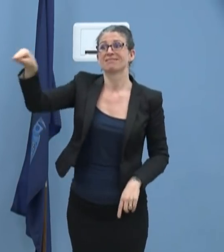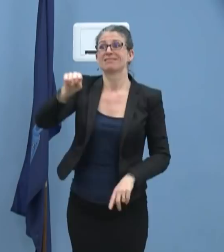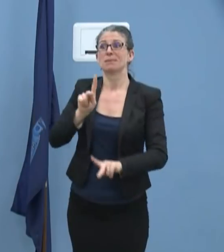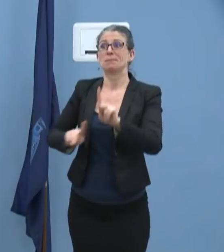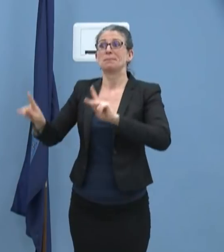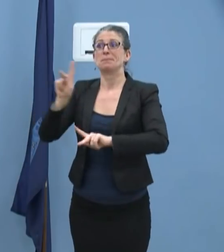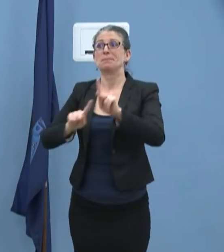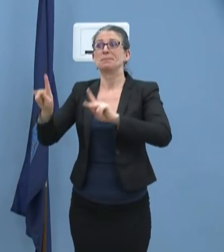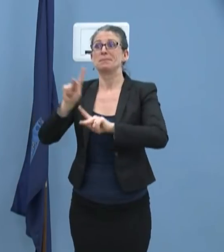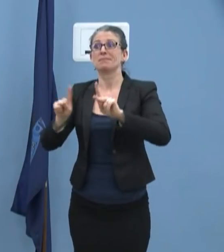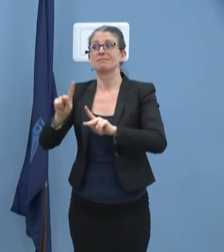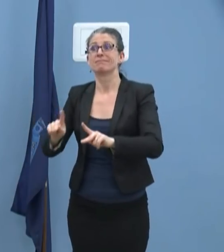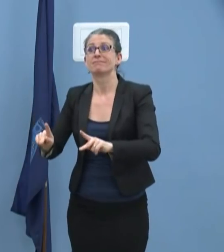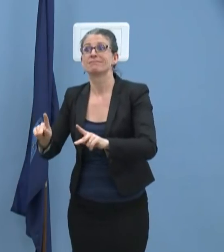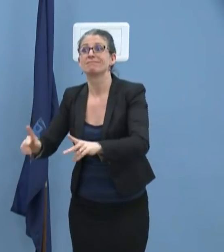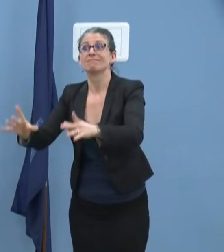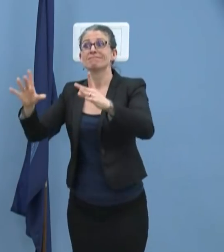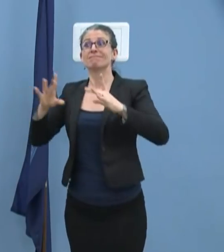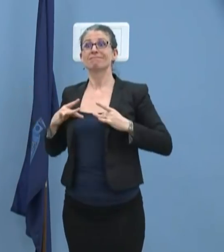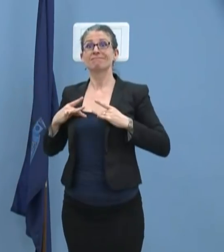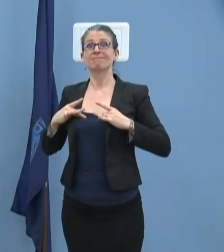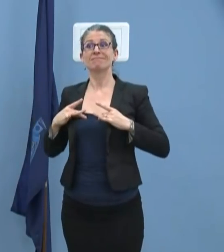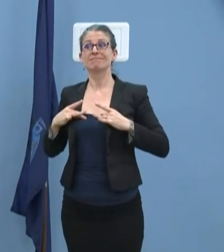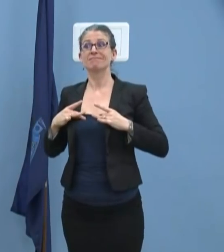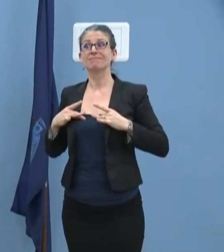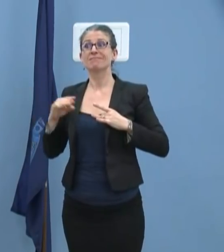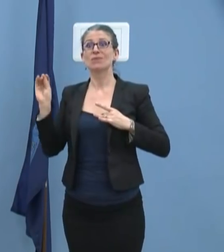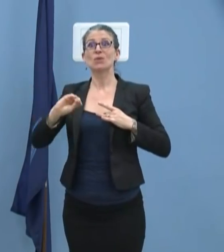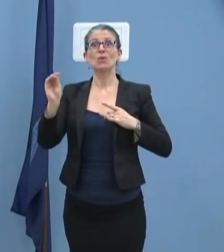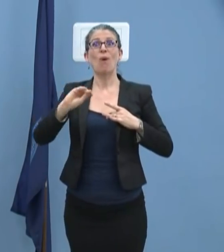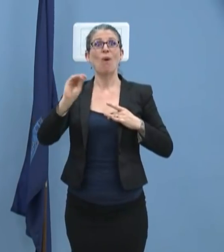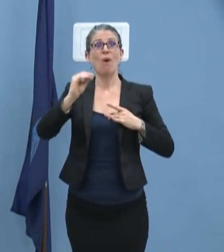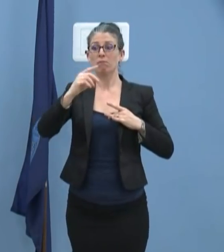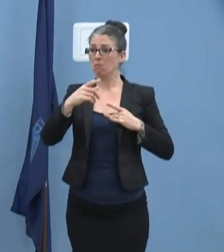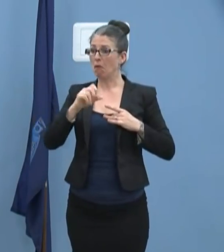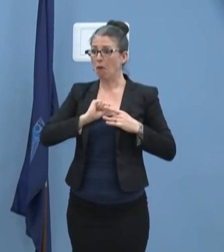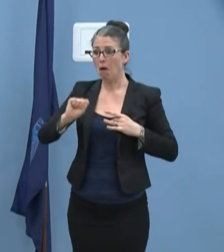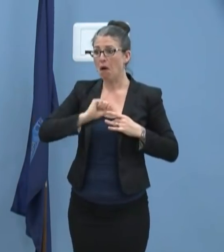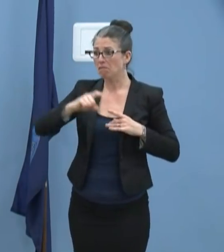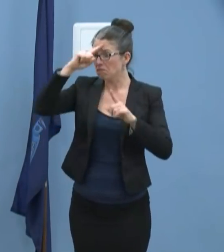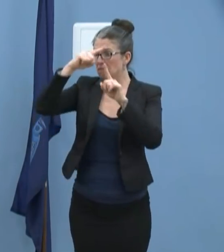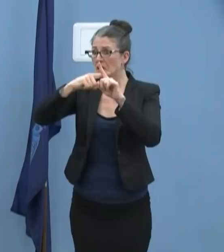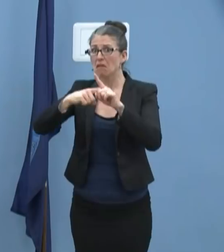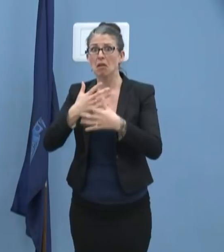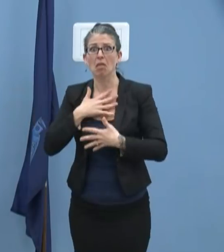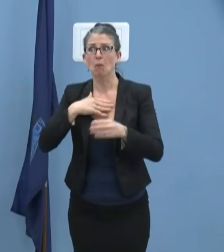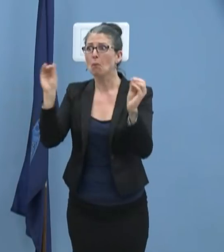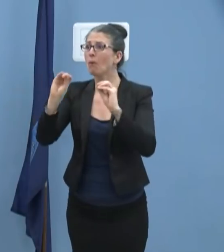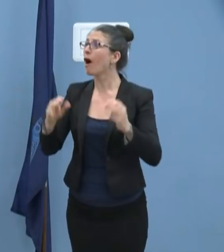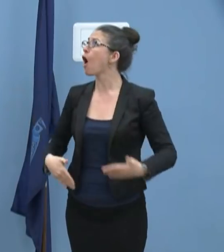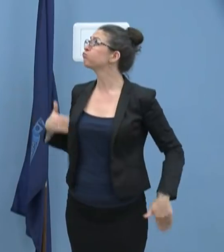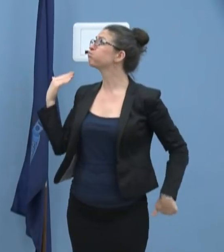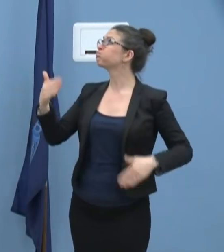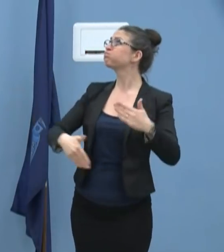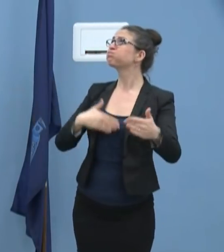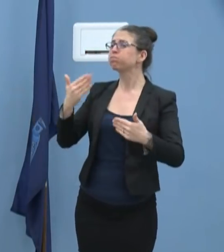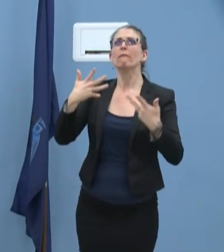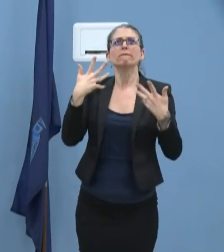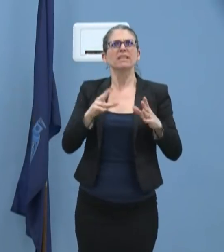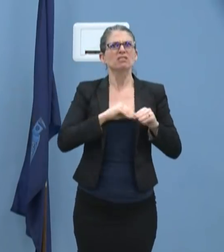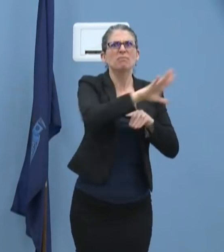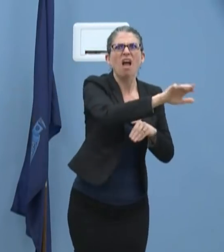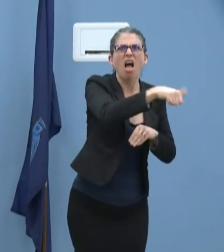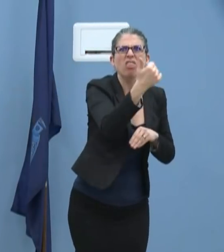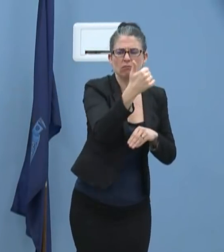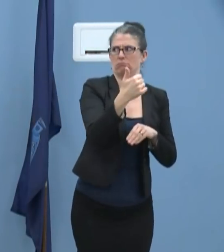spread the disease. We talked about a couple of days ago how, in light of that new scientific data, Maine CDC actually